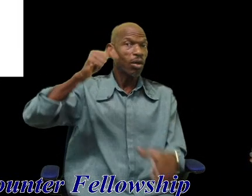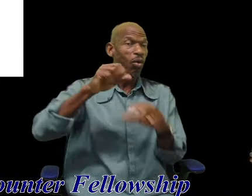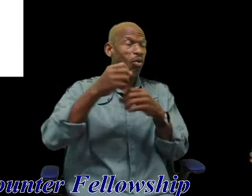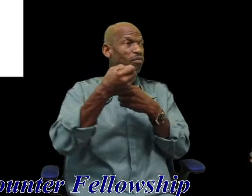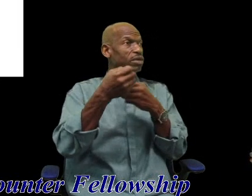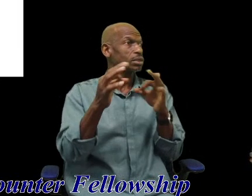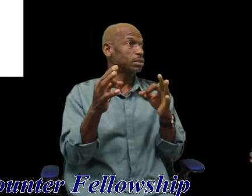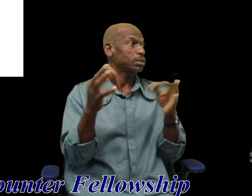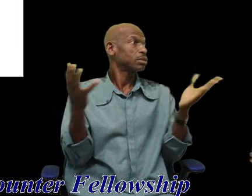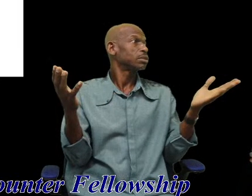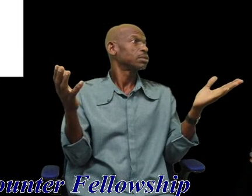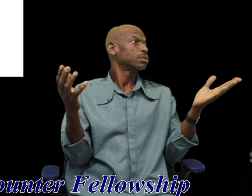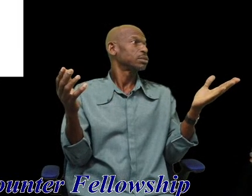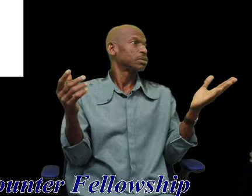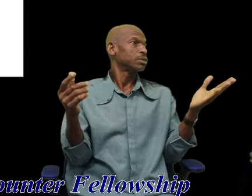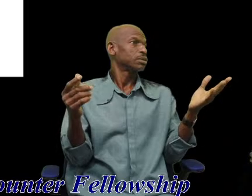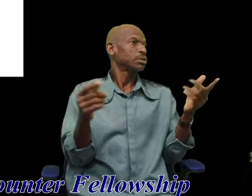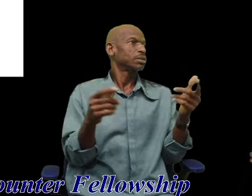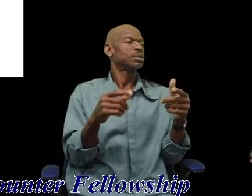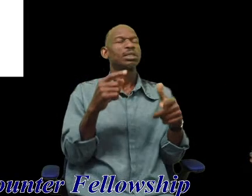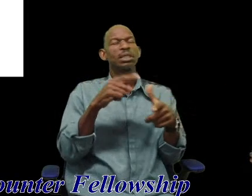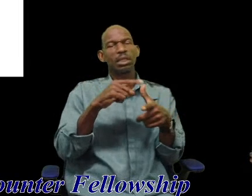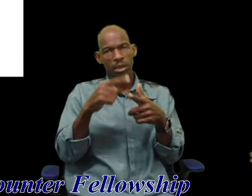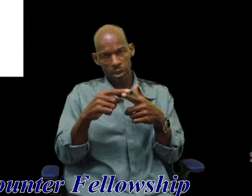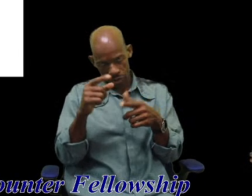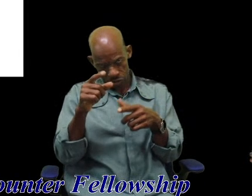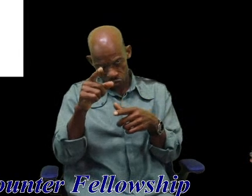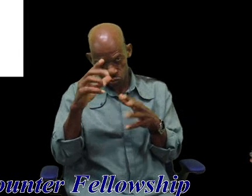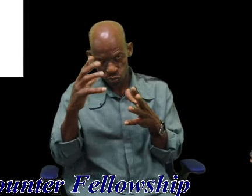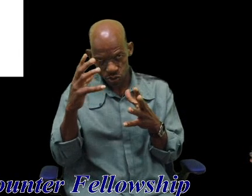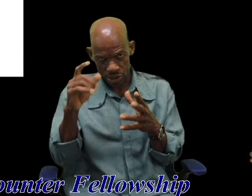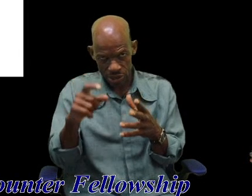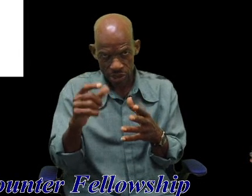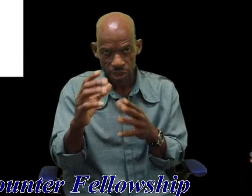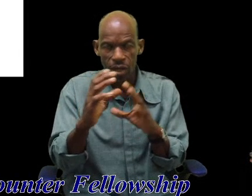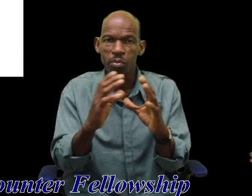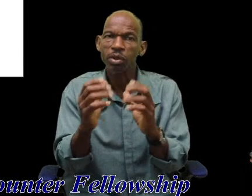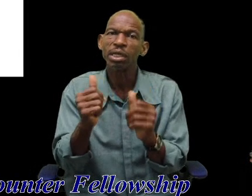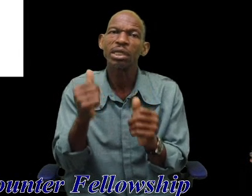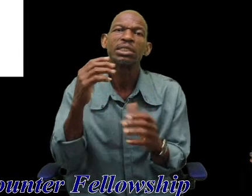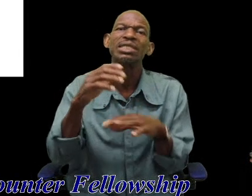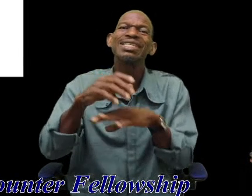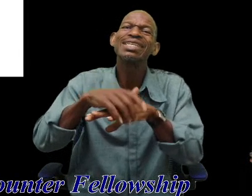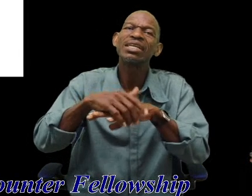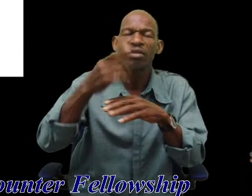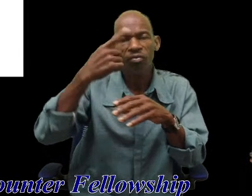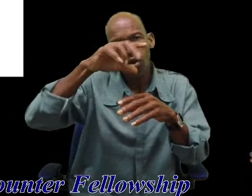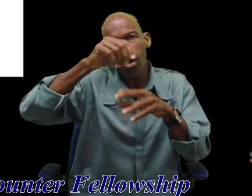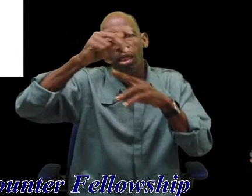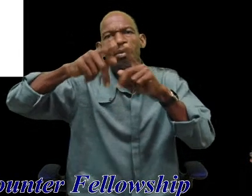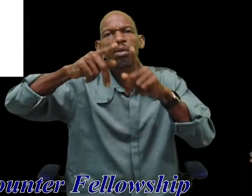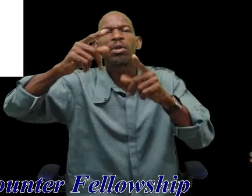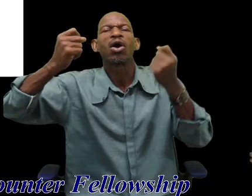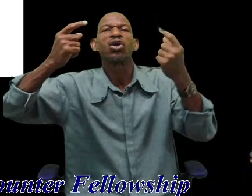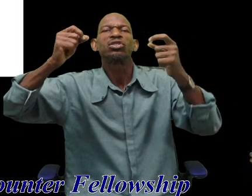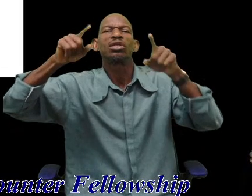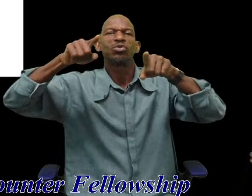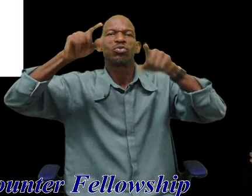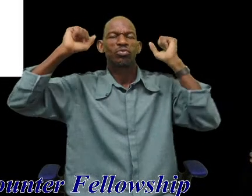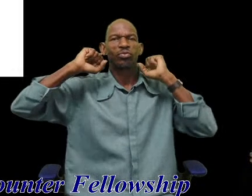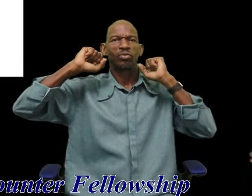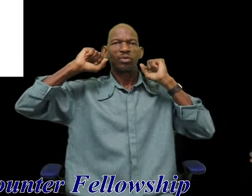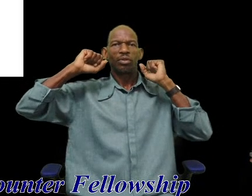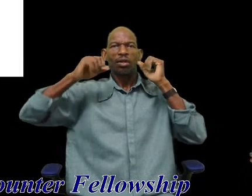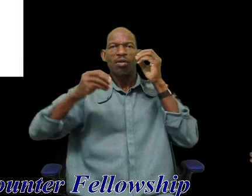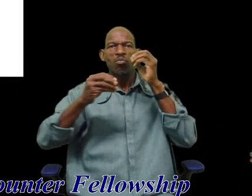go somewhere where you need to communicate in English. Right? Because most people you meet,